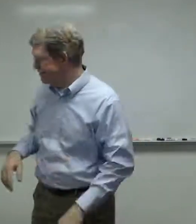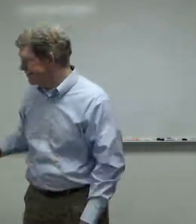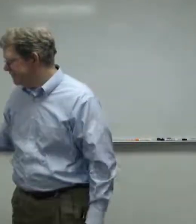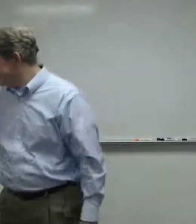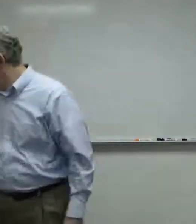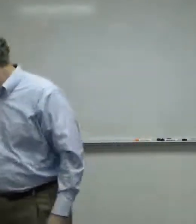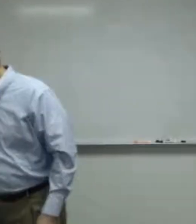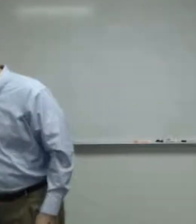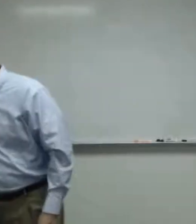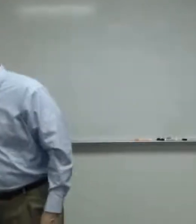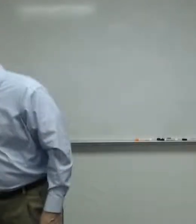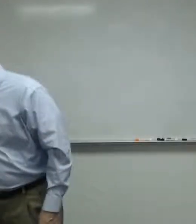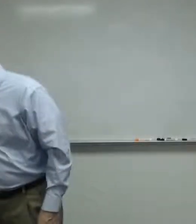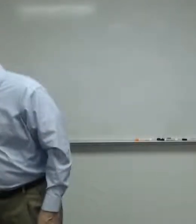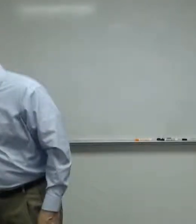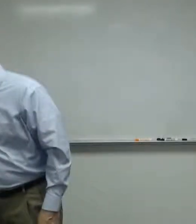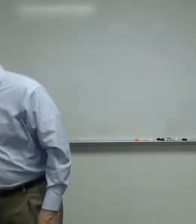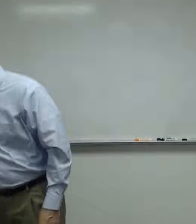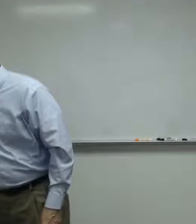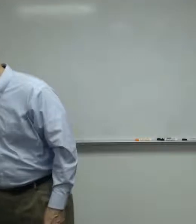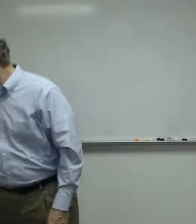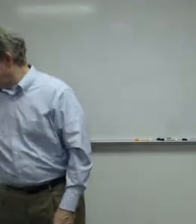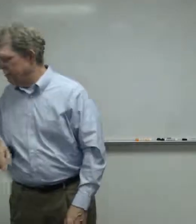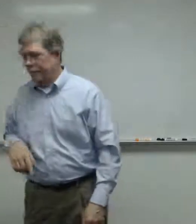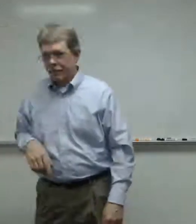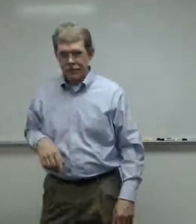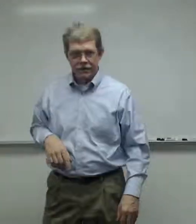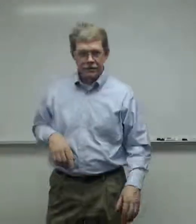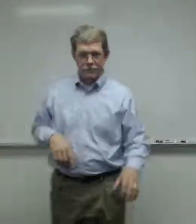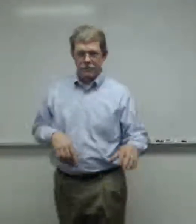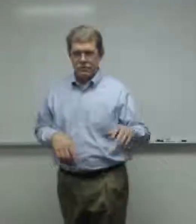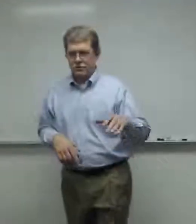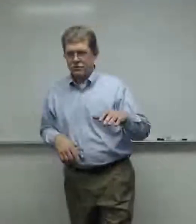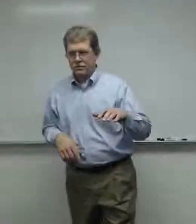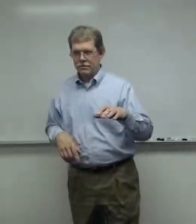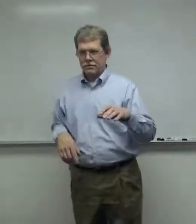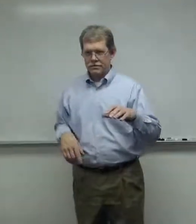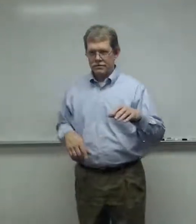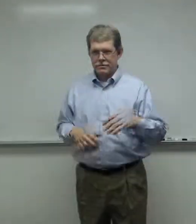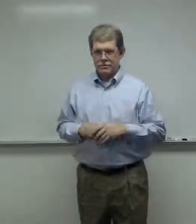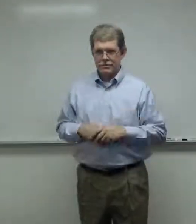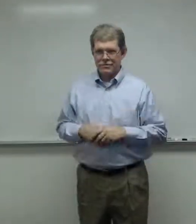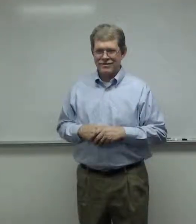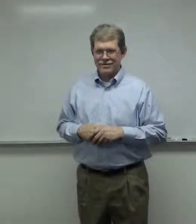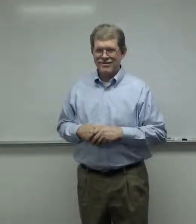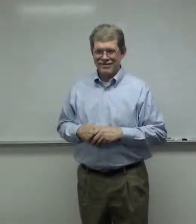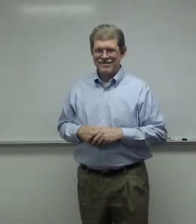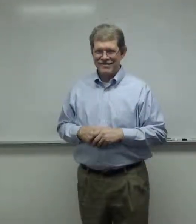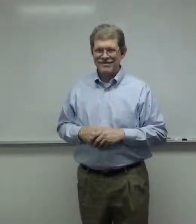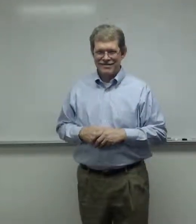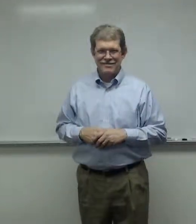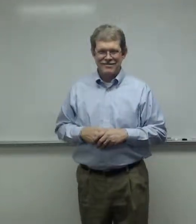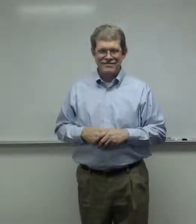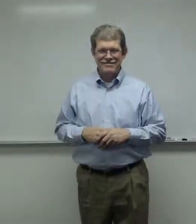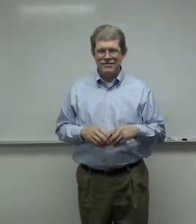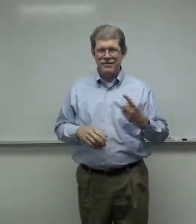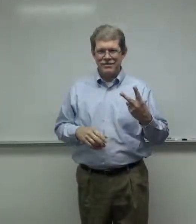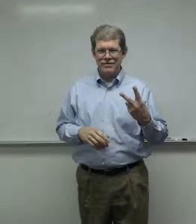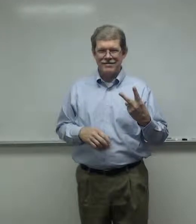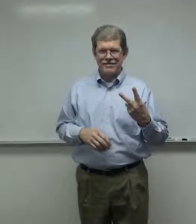prostitute. Yeah. So, yeah. You may want to spell shy. Or two hands. Yeah,